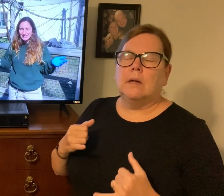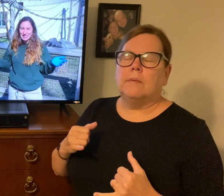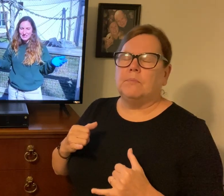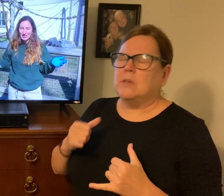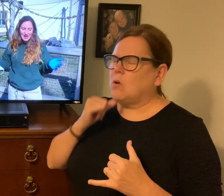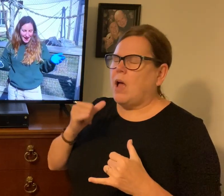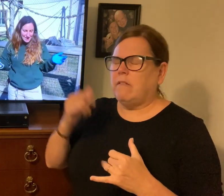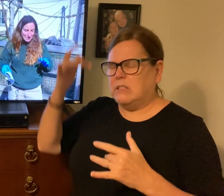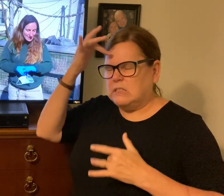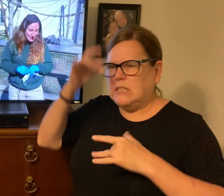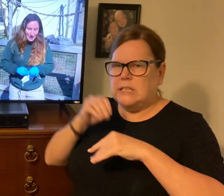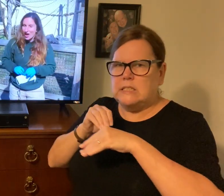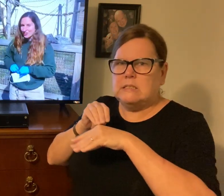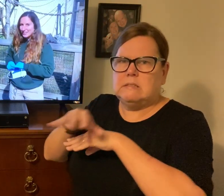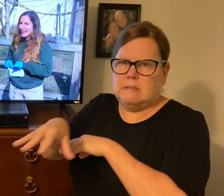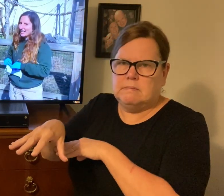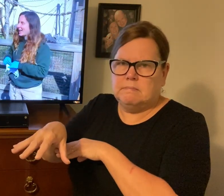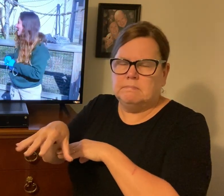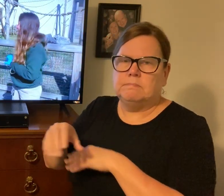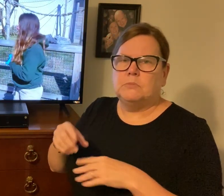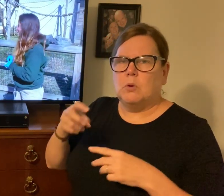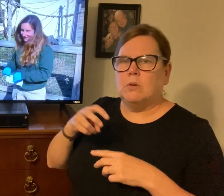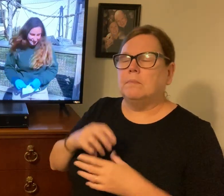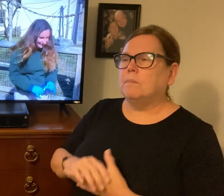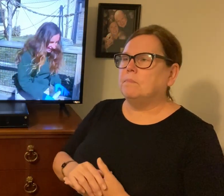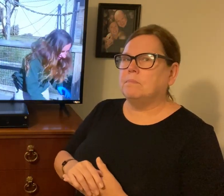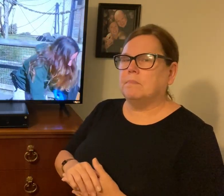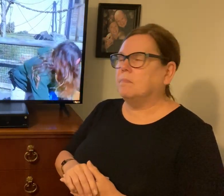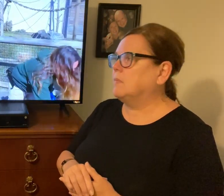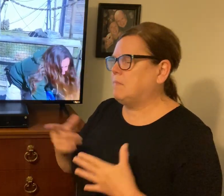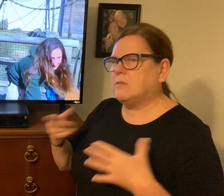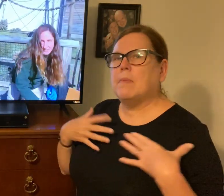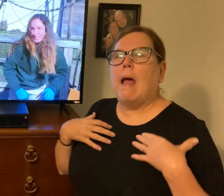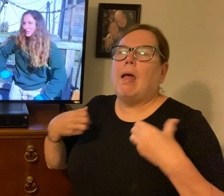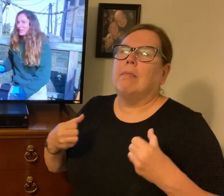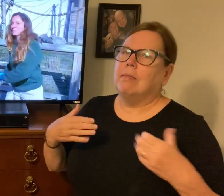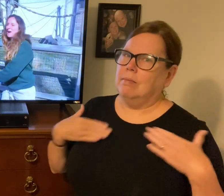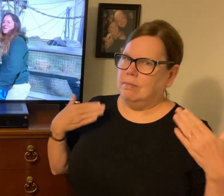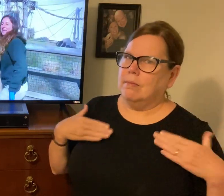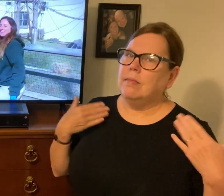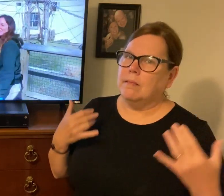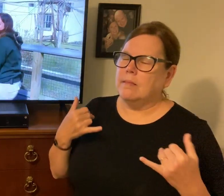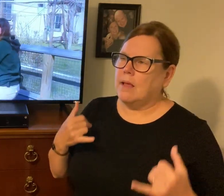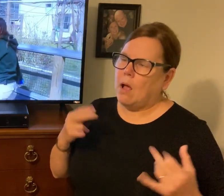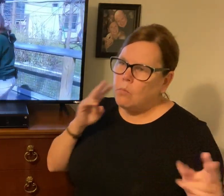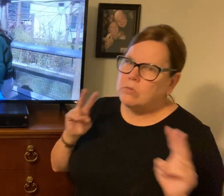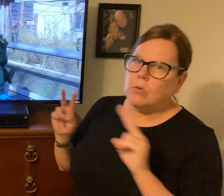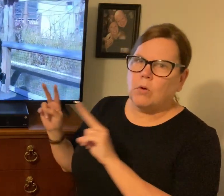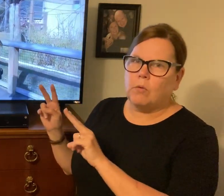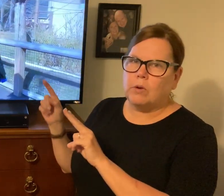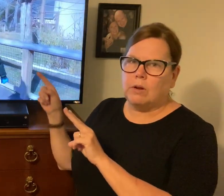no disease transfer. And that makes them healthy and happy. All right, so we can pop back over